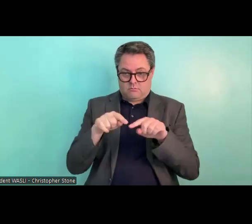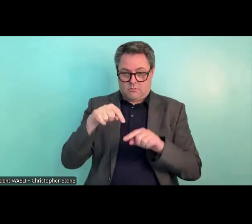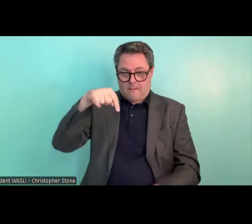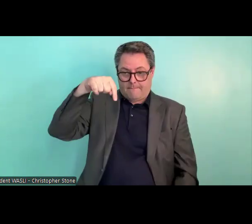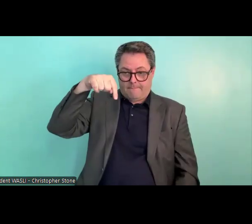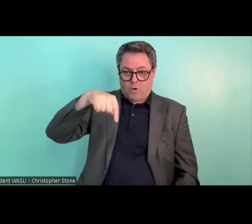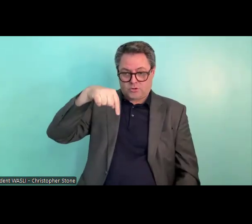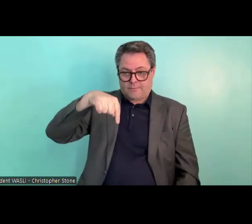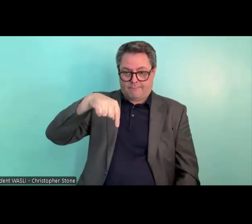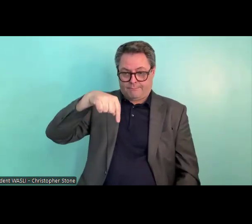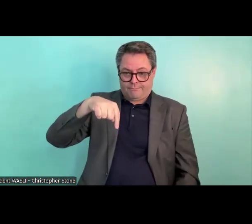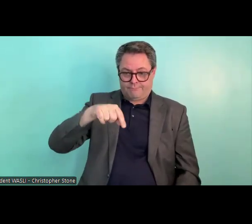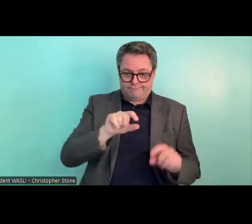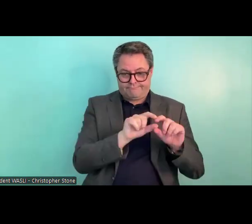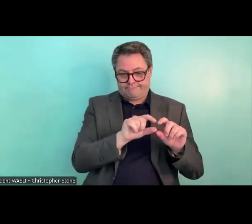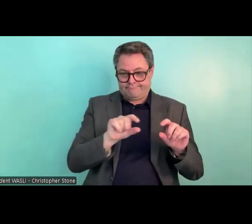So in the bottom of Zoom,